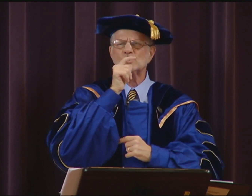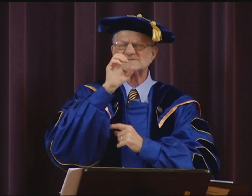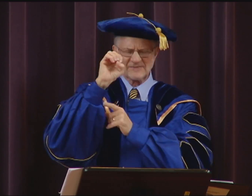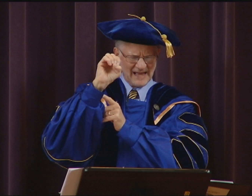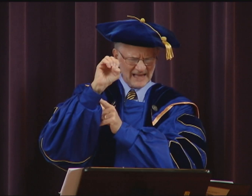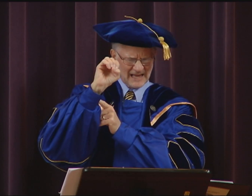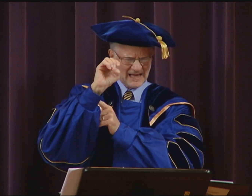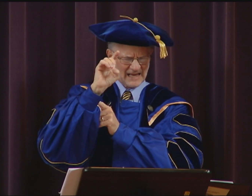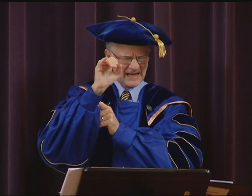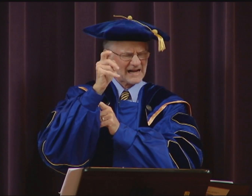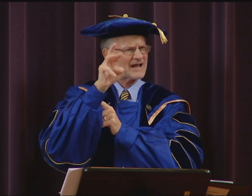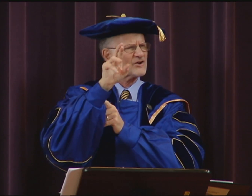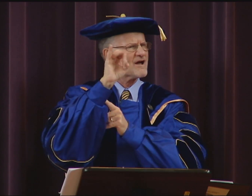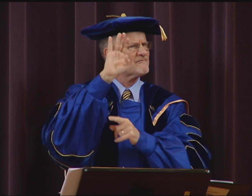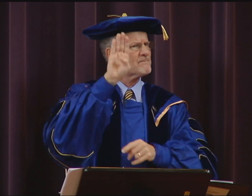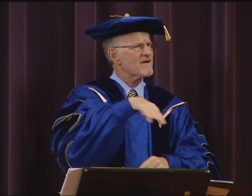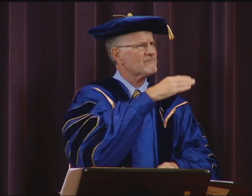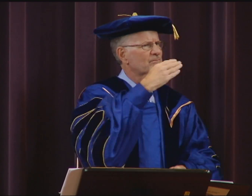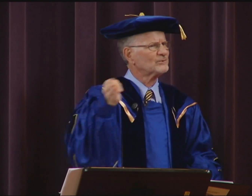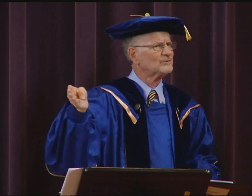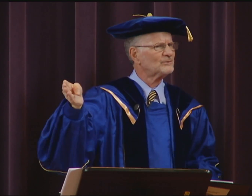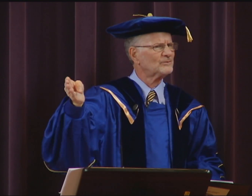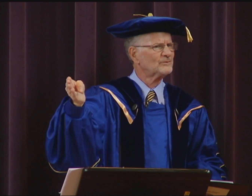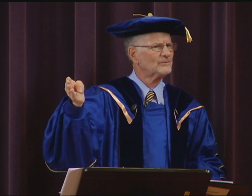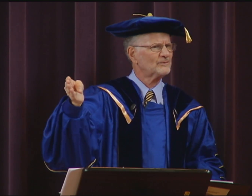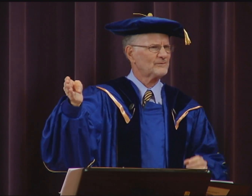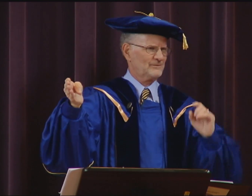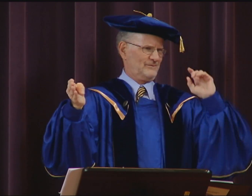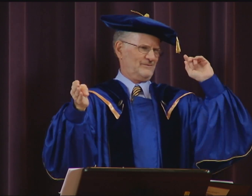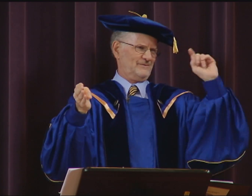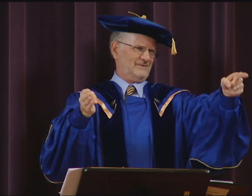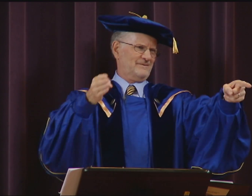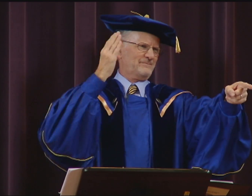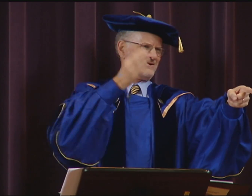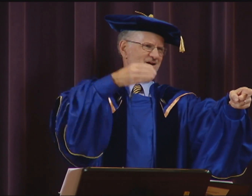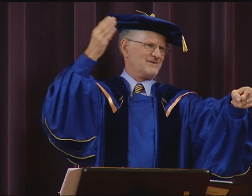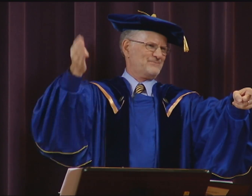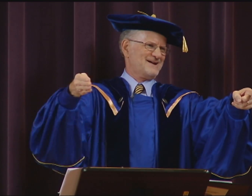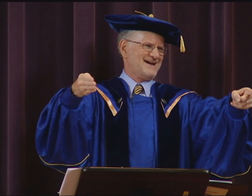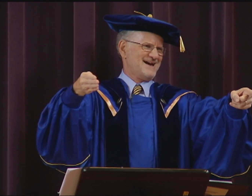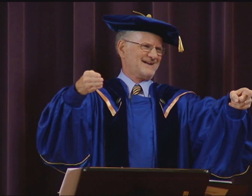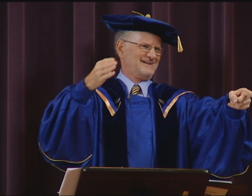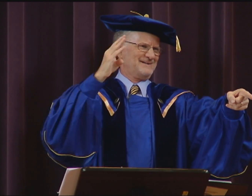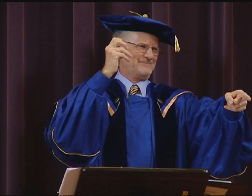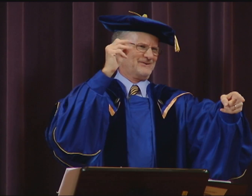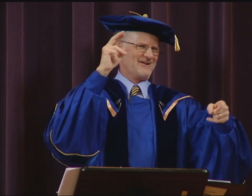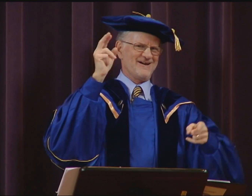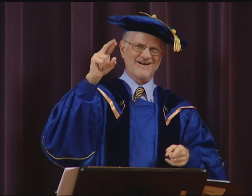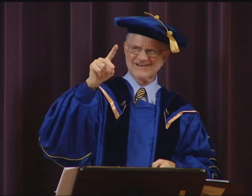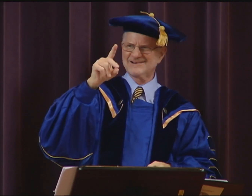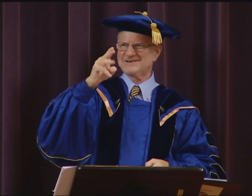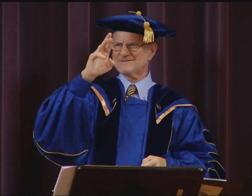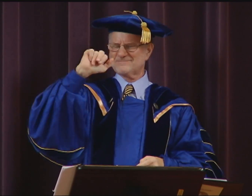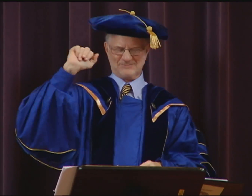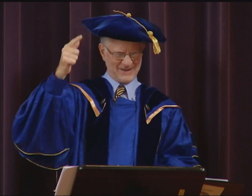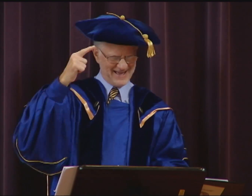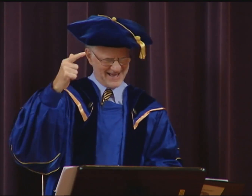Now in 1952, that was the era, the editor of the Buff and Blue was Bernard Bragg.